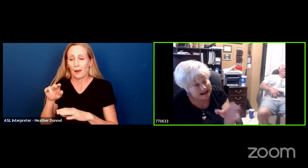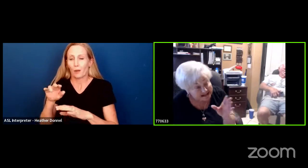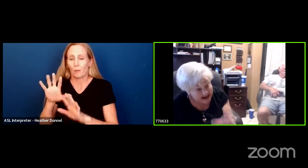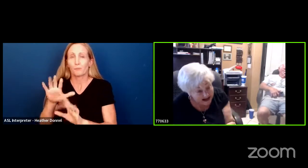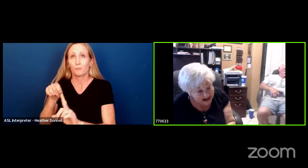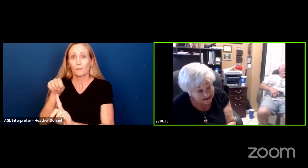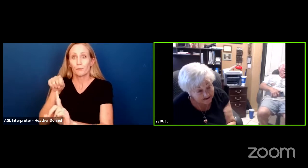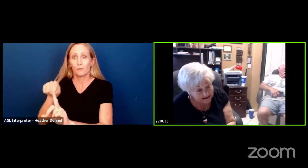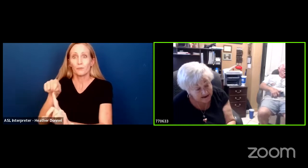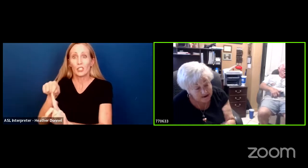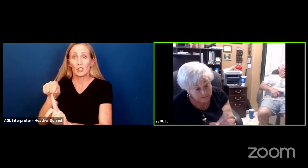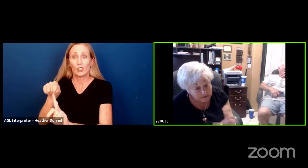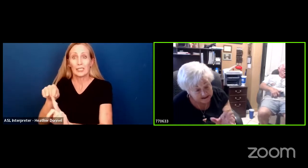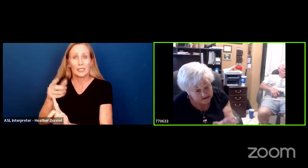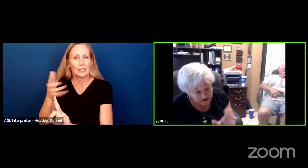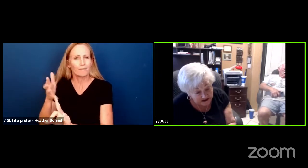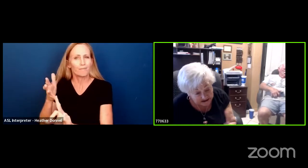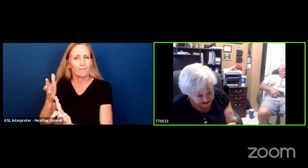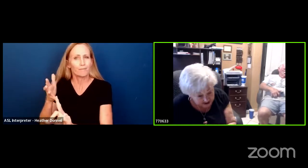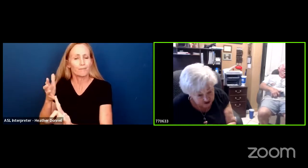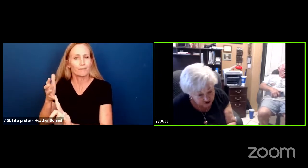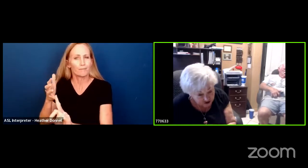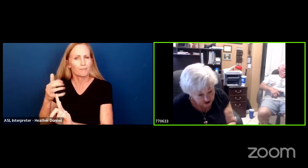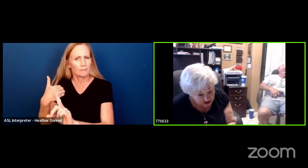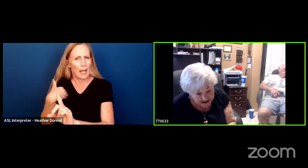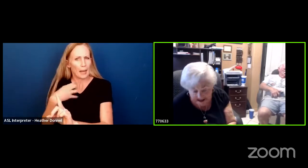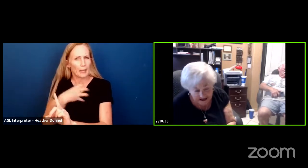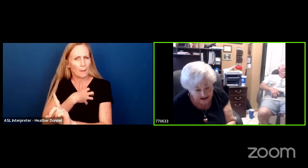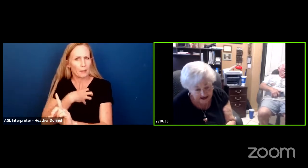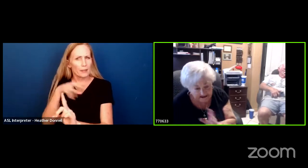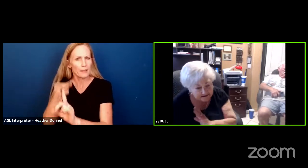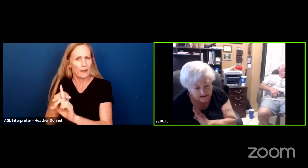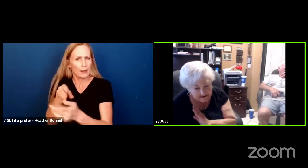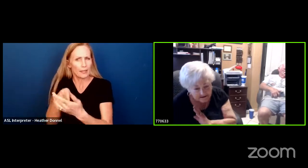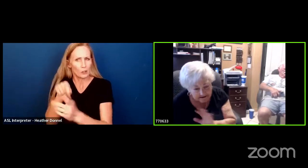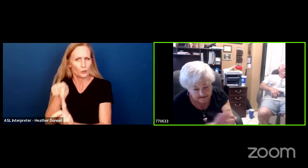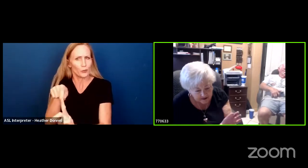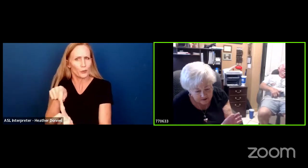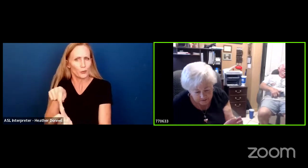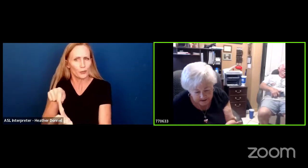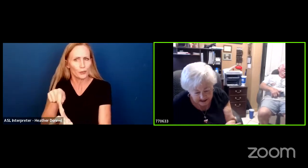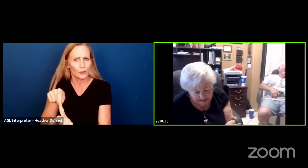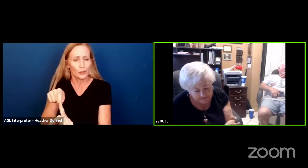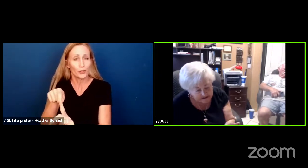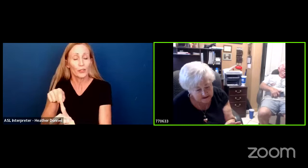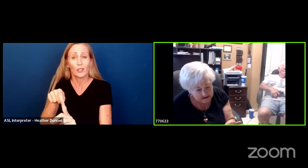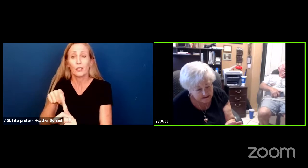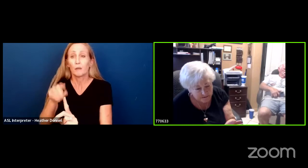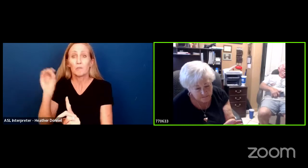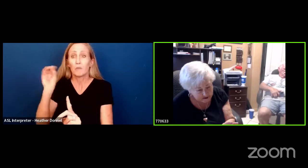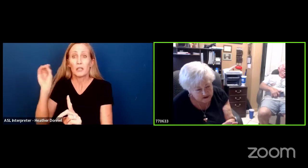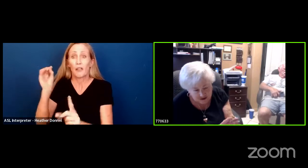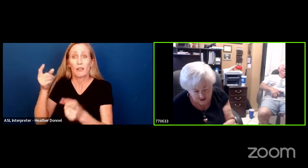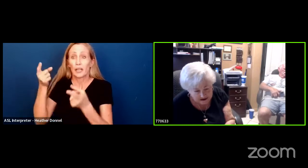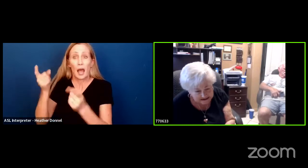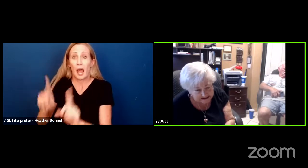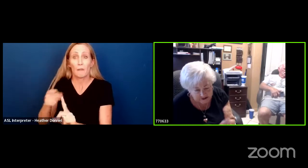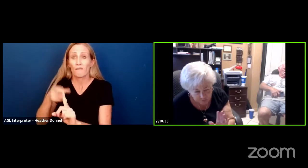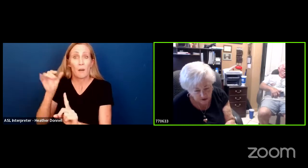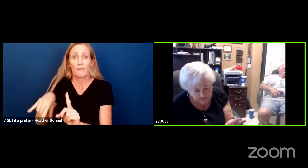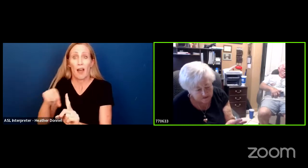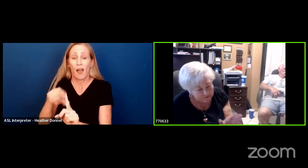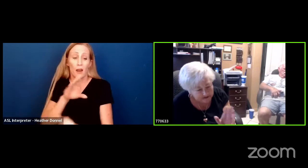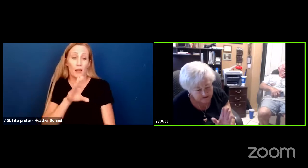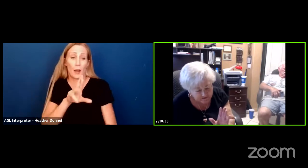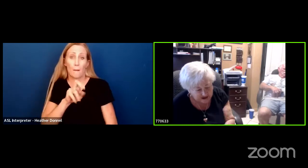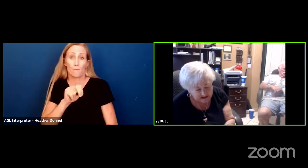Julianne has had complaints filed against her and nothing became of it. Brenda Tress is